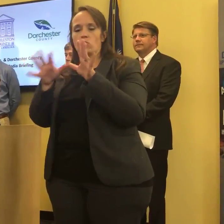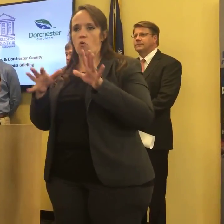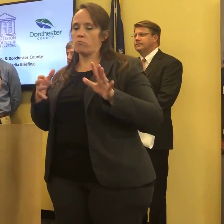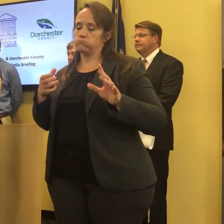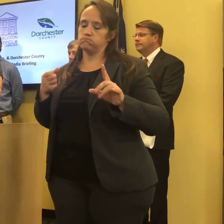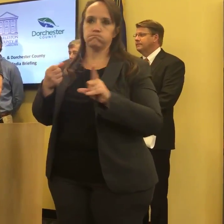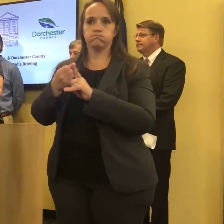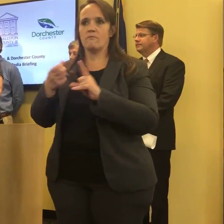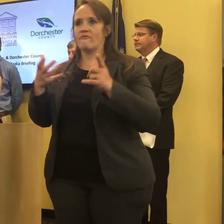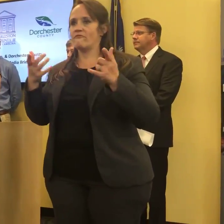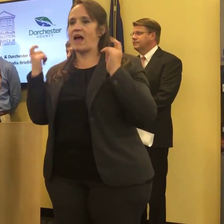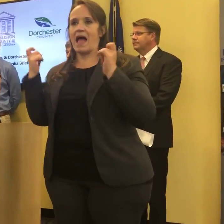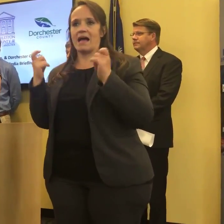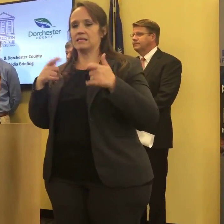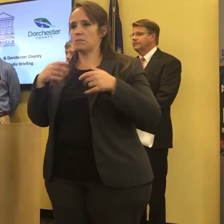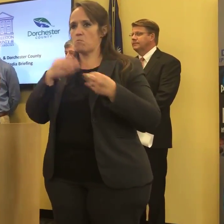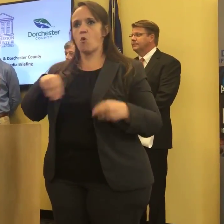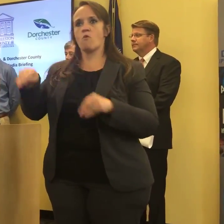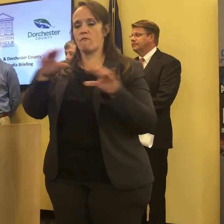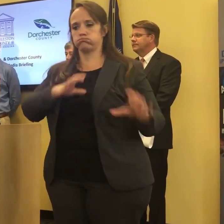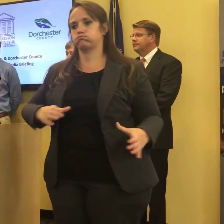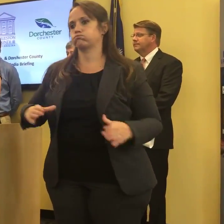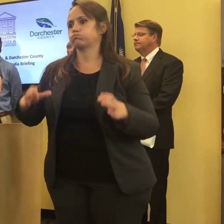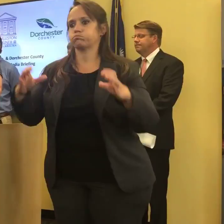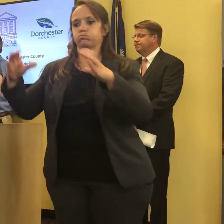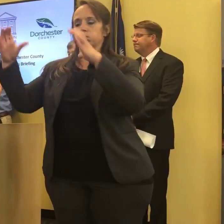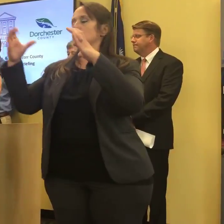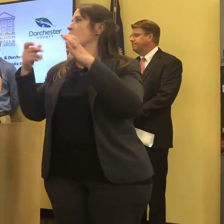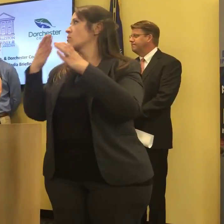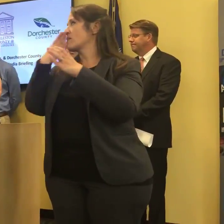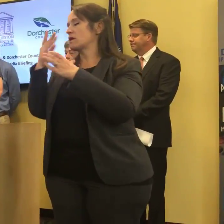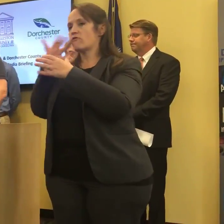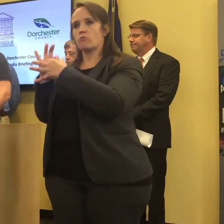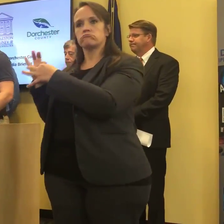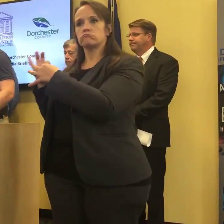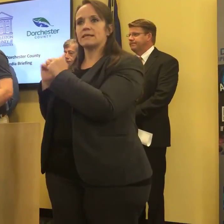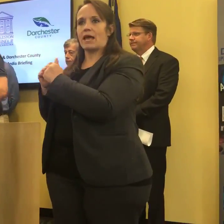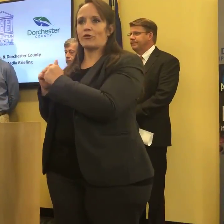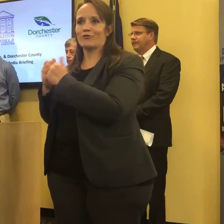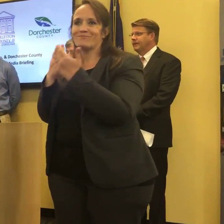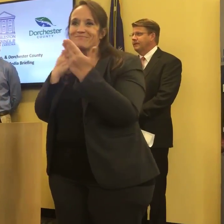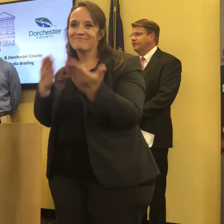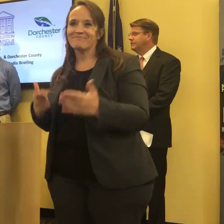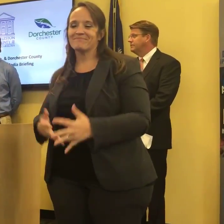came upon us pretty quickly. So the coordination has been very much appreciated. Thank you.